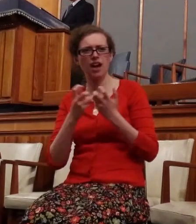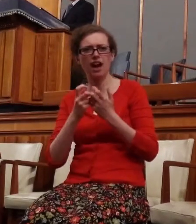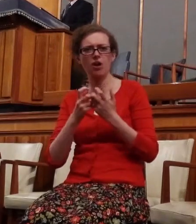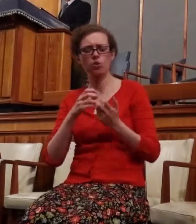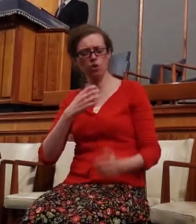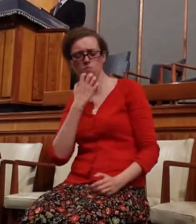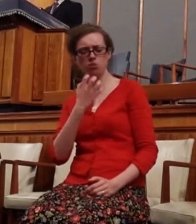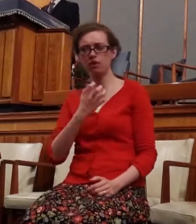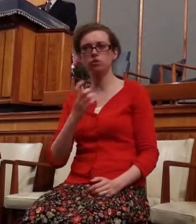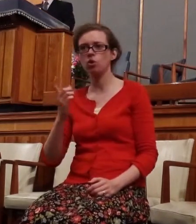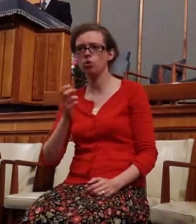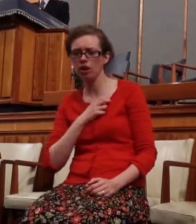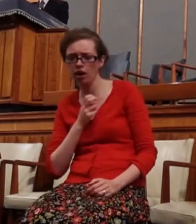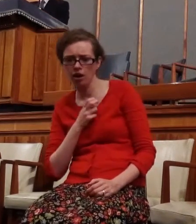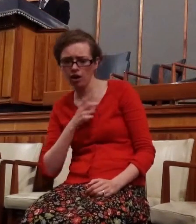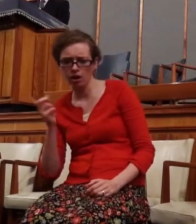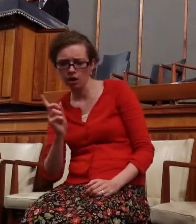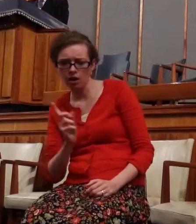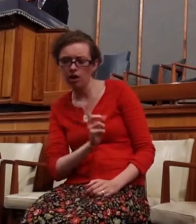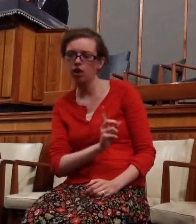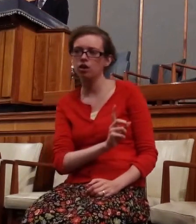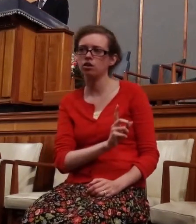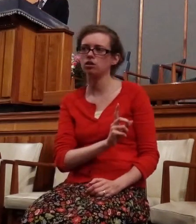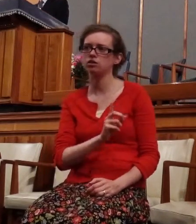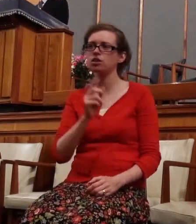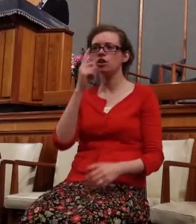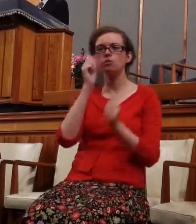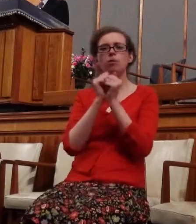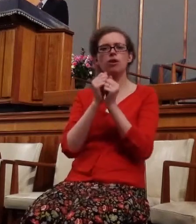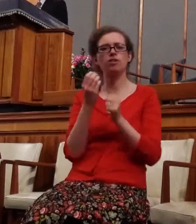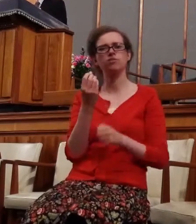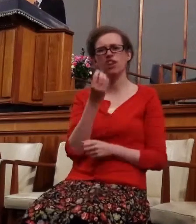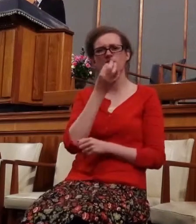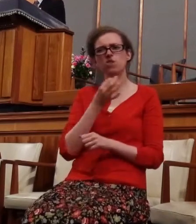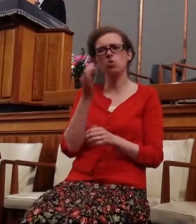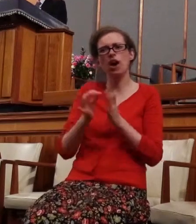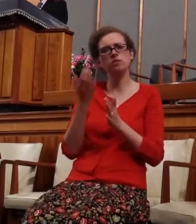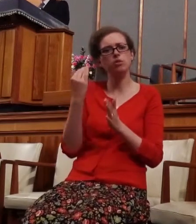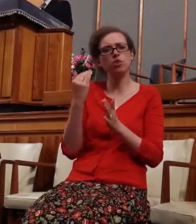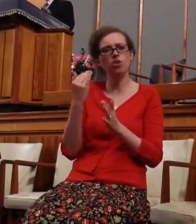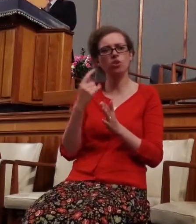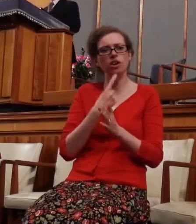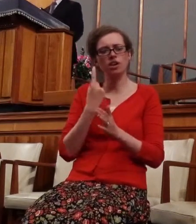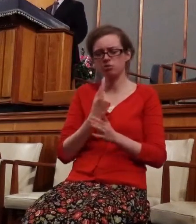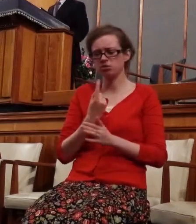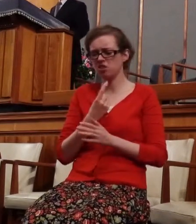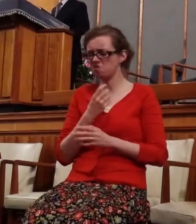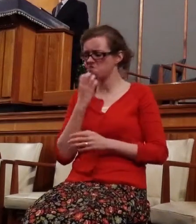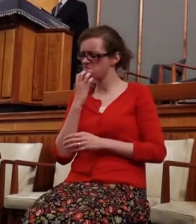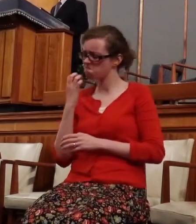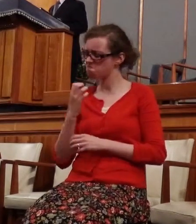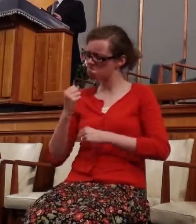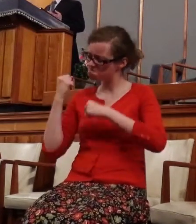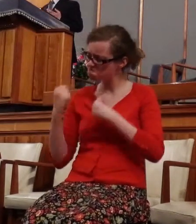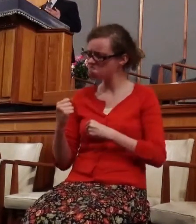bold. And just a few hours earlier, he was menacing. He was swaggering. But